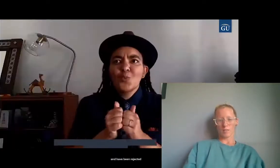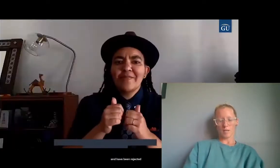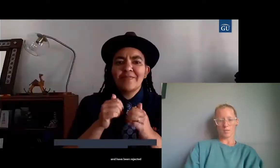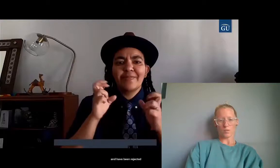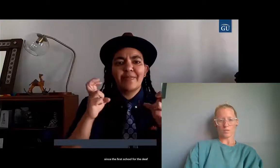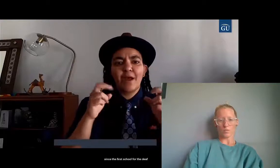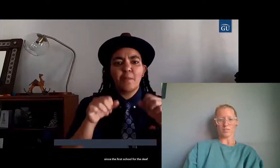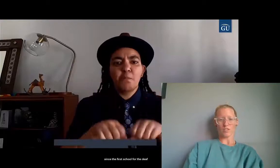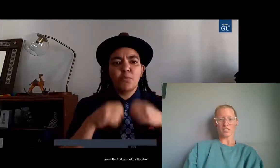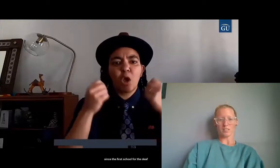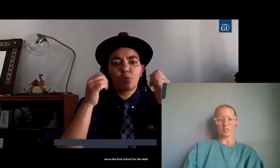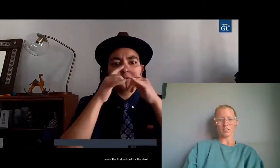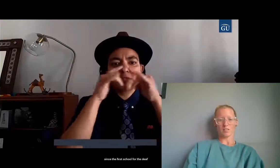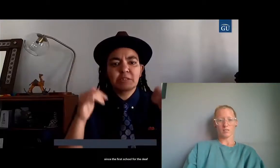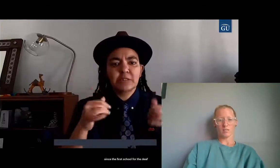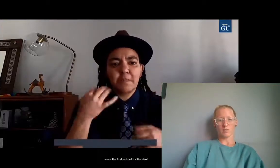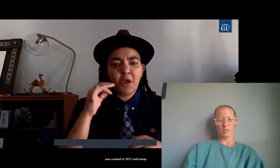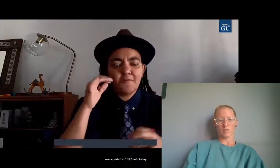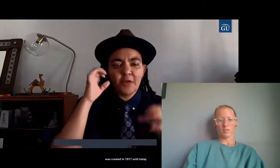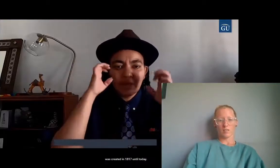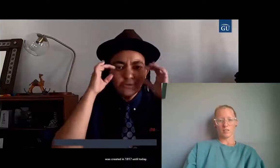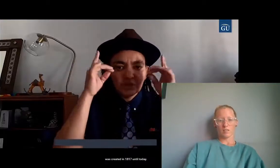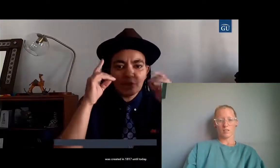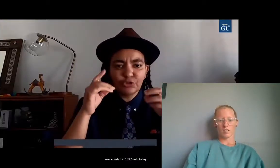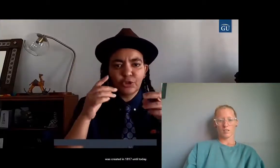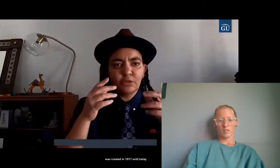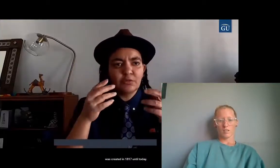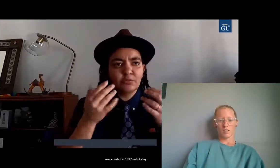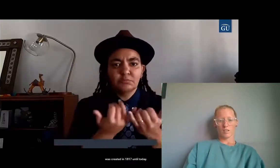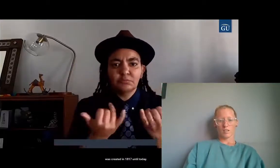And sometimes those were rejected.